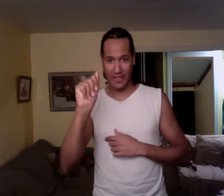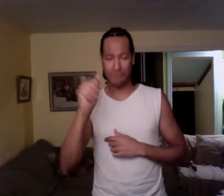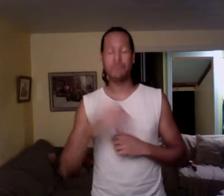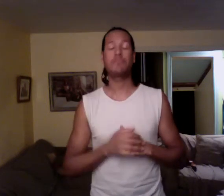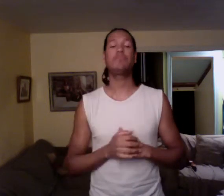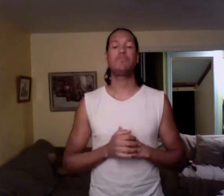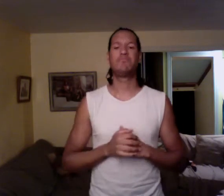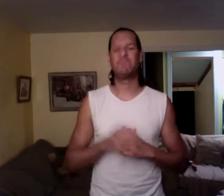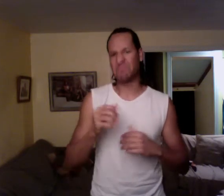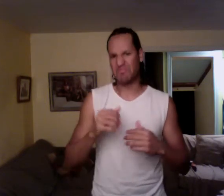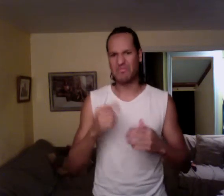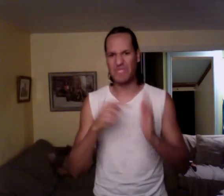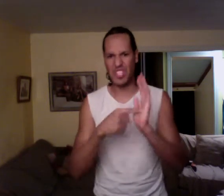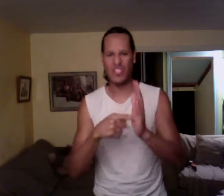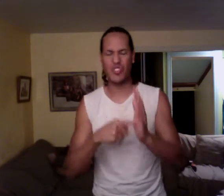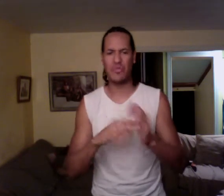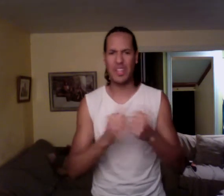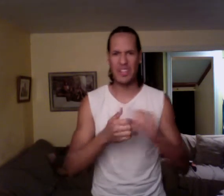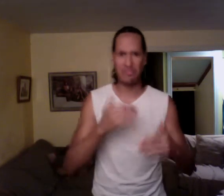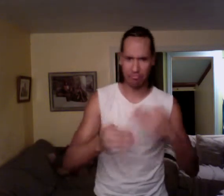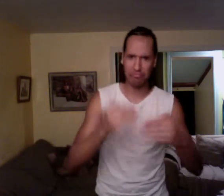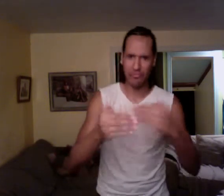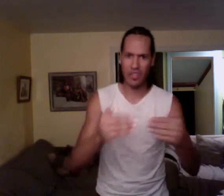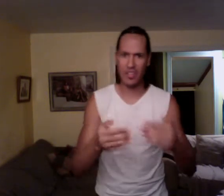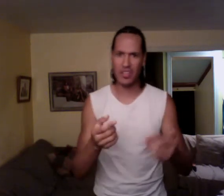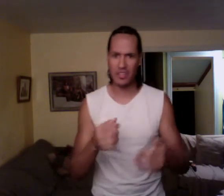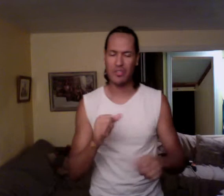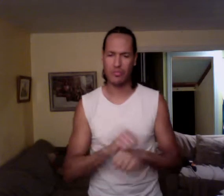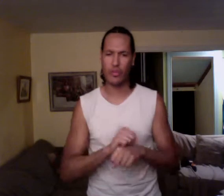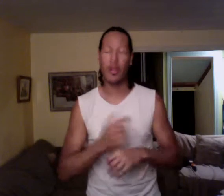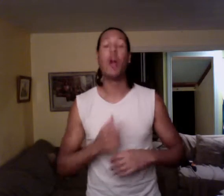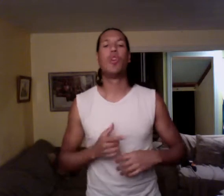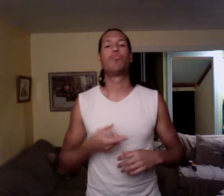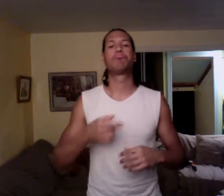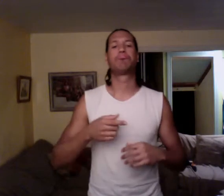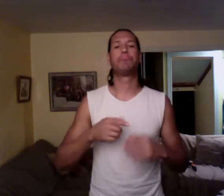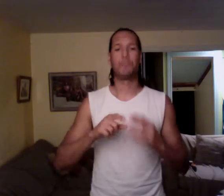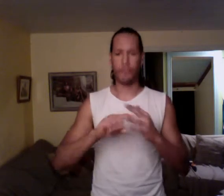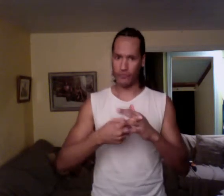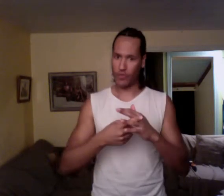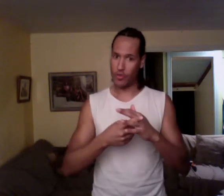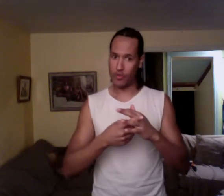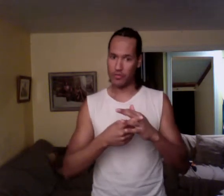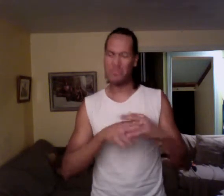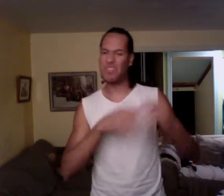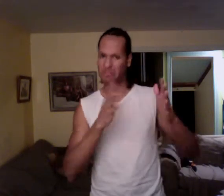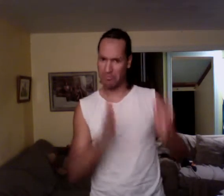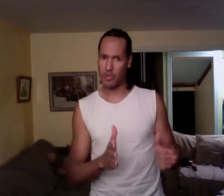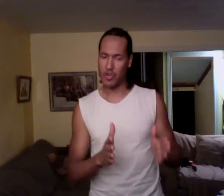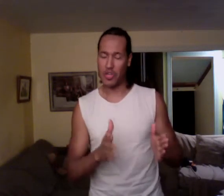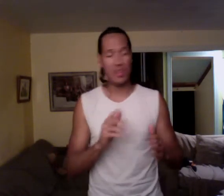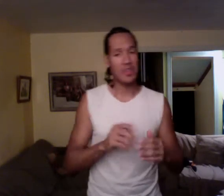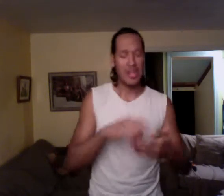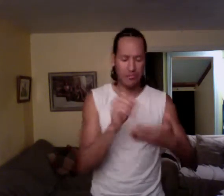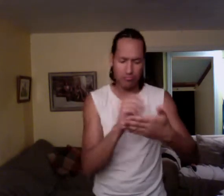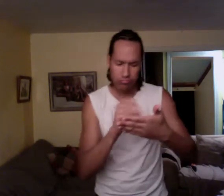in the beginning is that you have an individual who will fill out a time card. And then that time card has